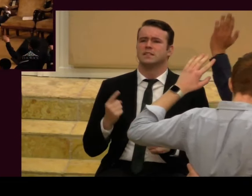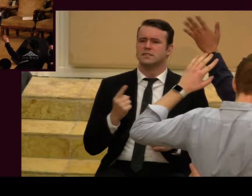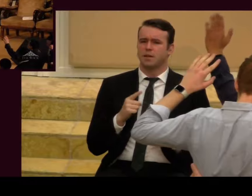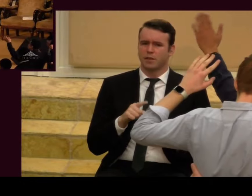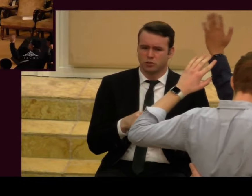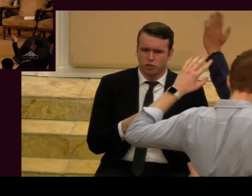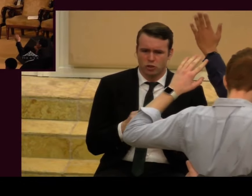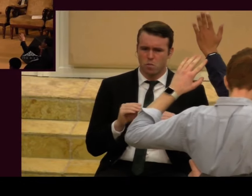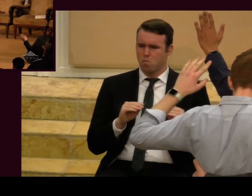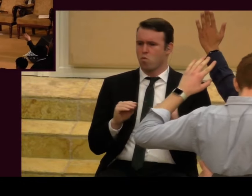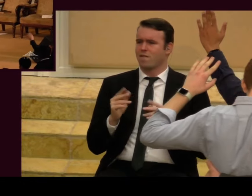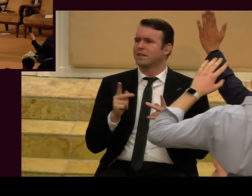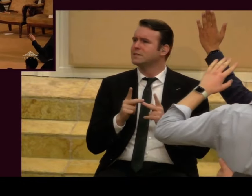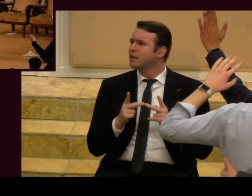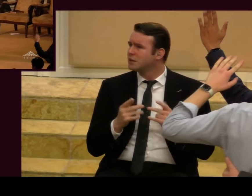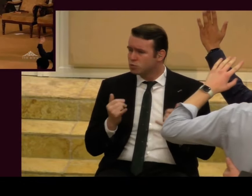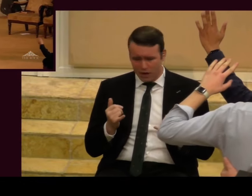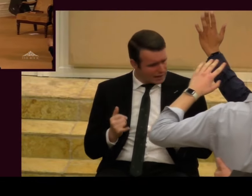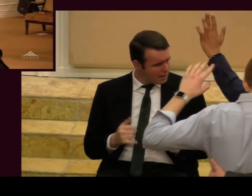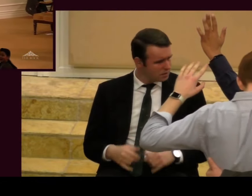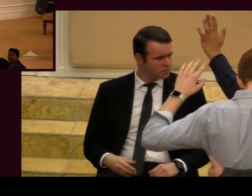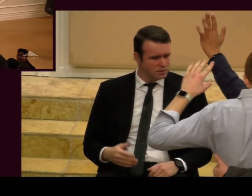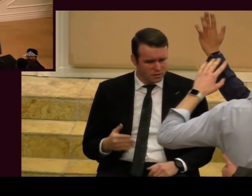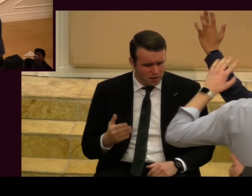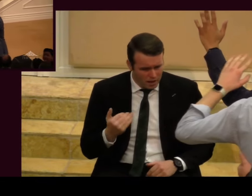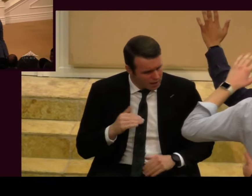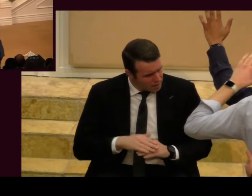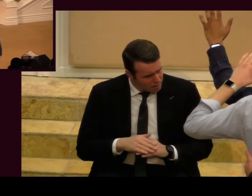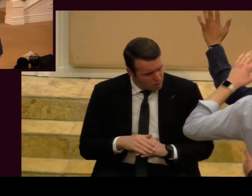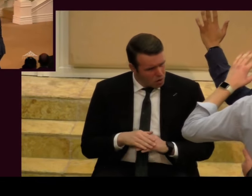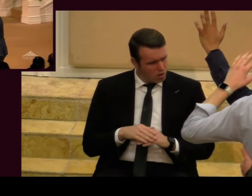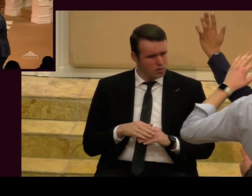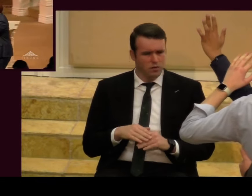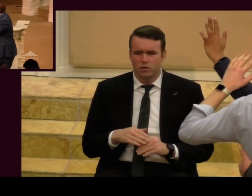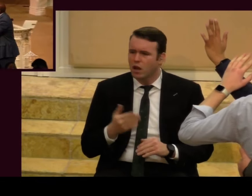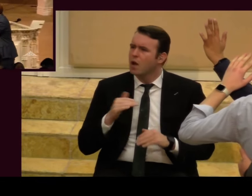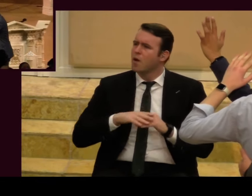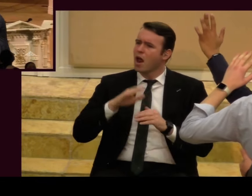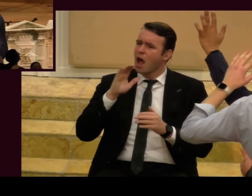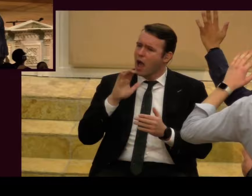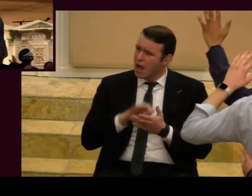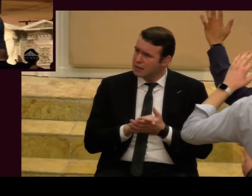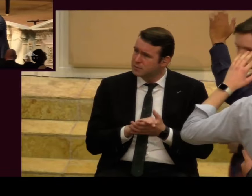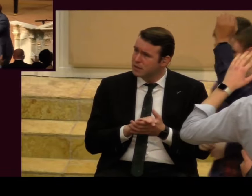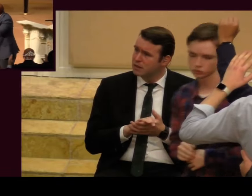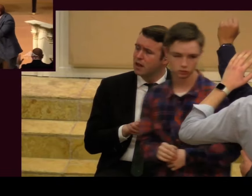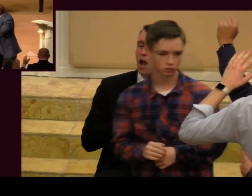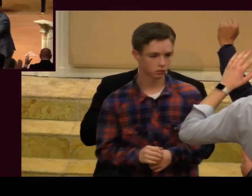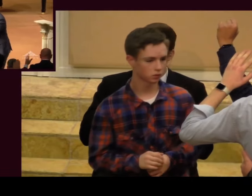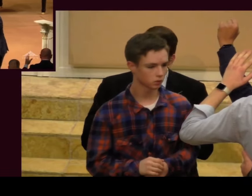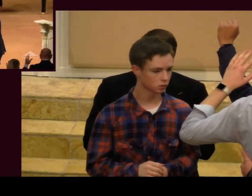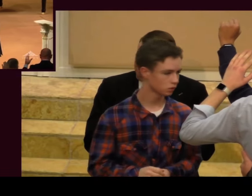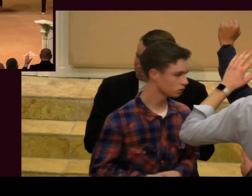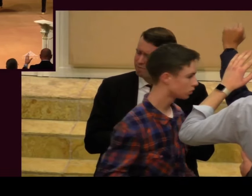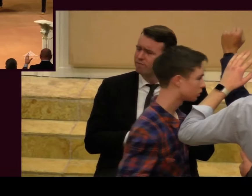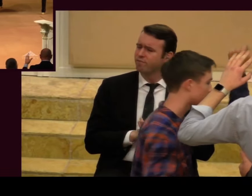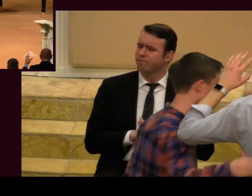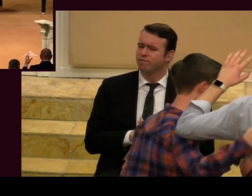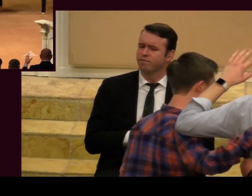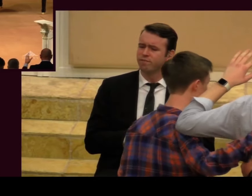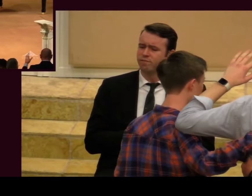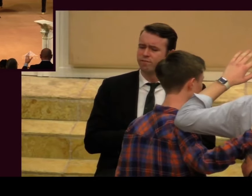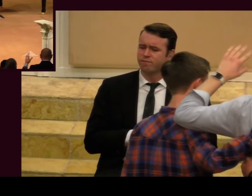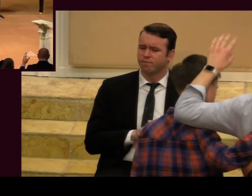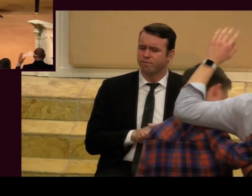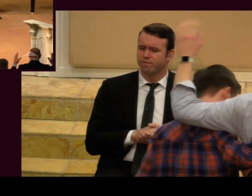Something's beginning to move in this place right now. Come on. Come on, husband. Come on, wife.